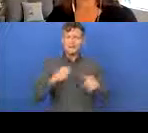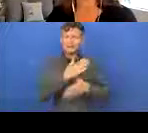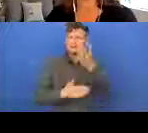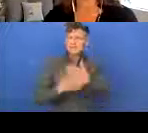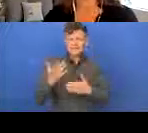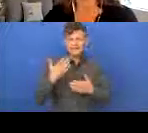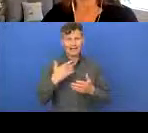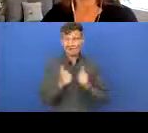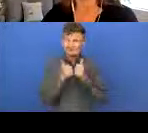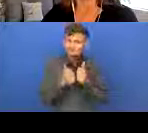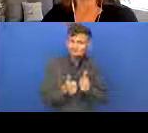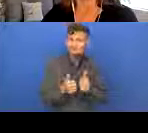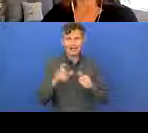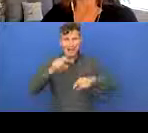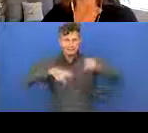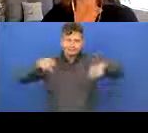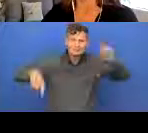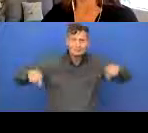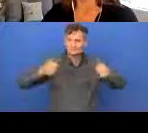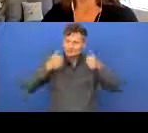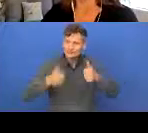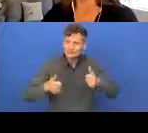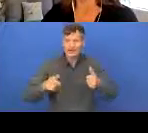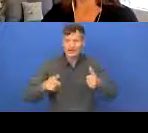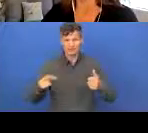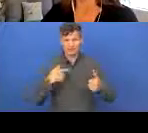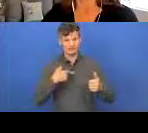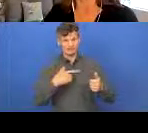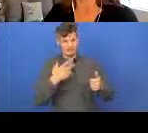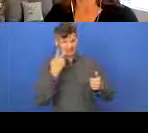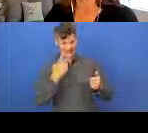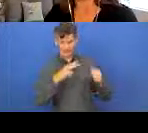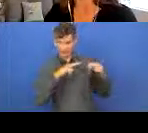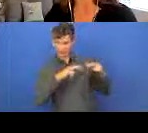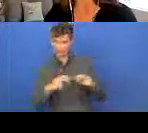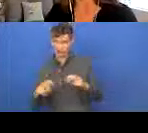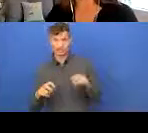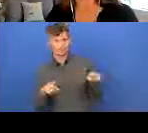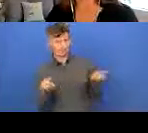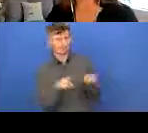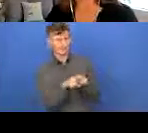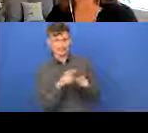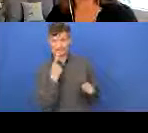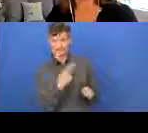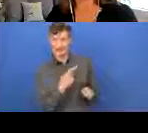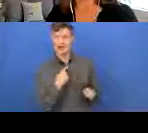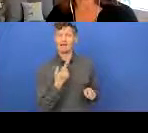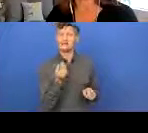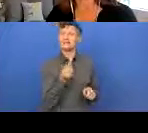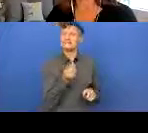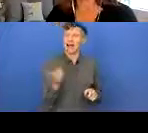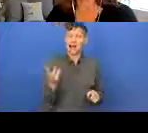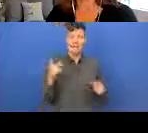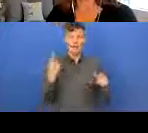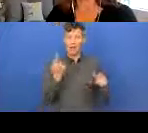community. Data in the literature back this up. Some studies have shown that where teachers encourage students with and without disabilities